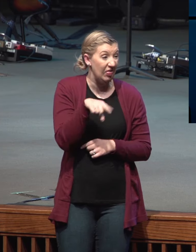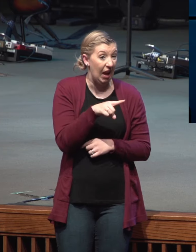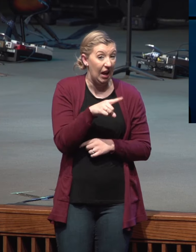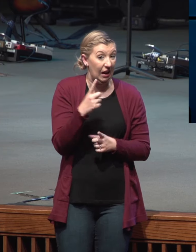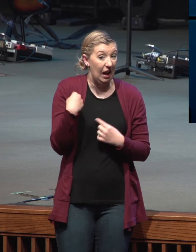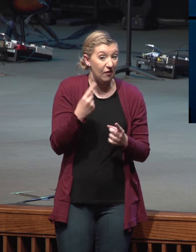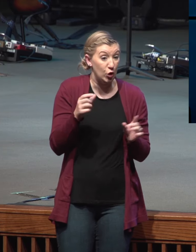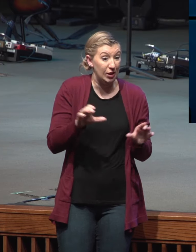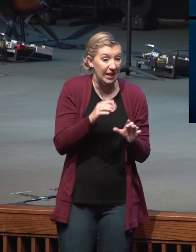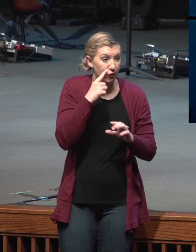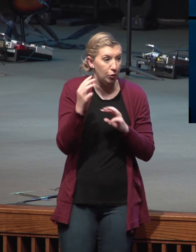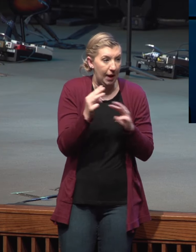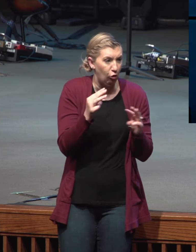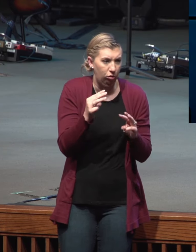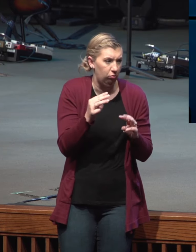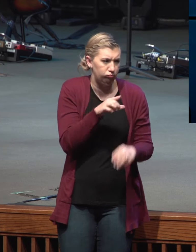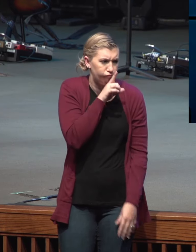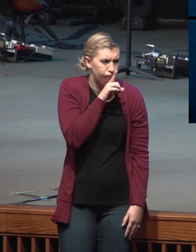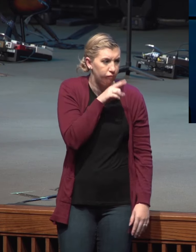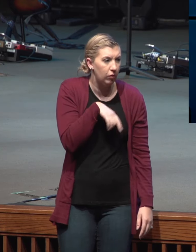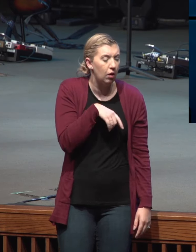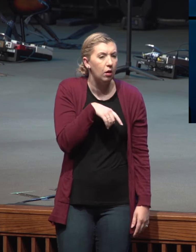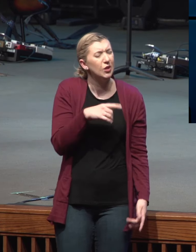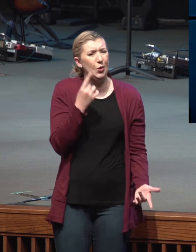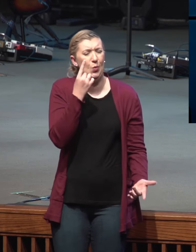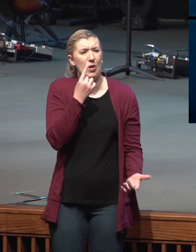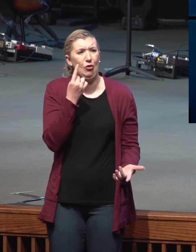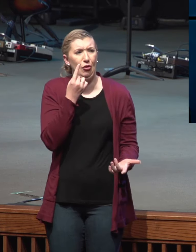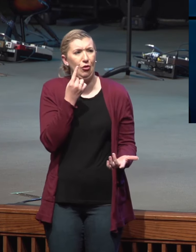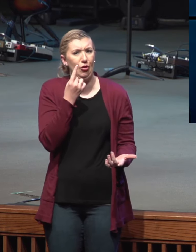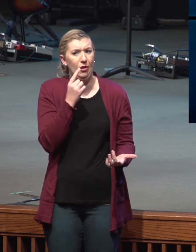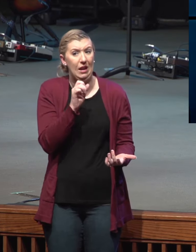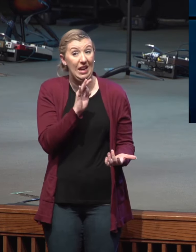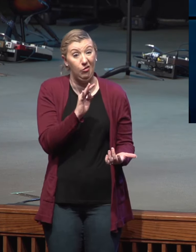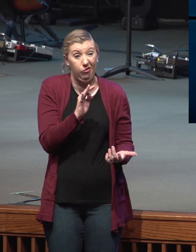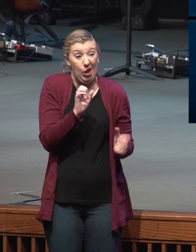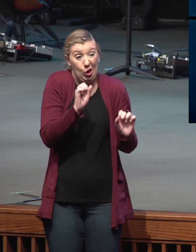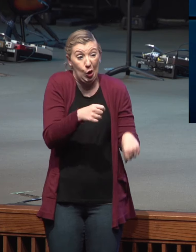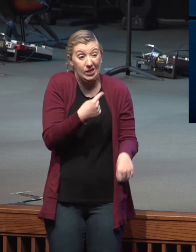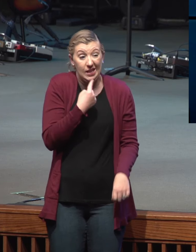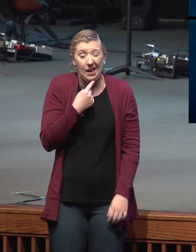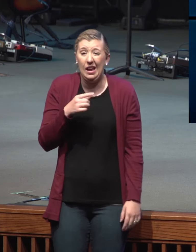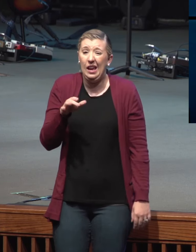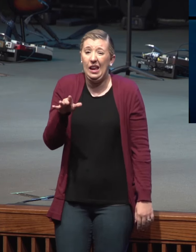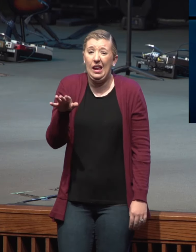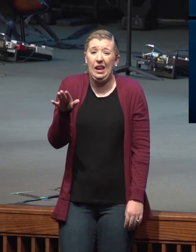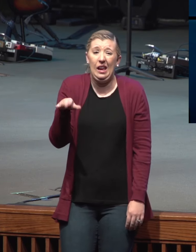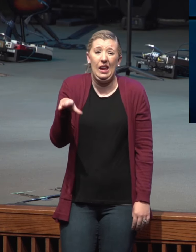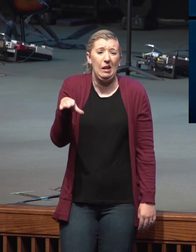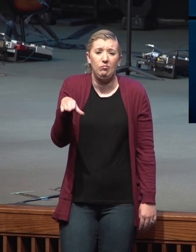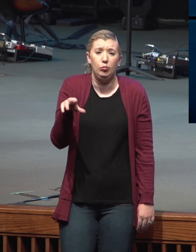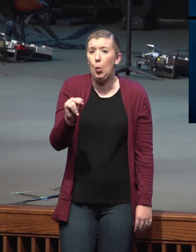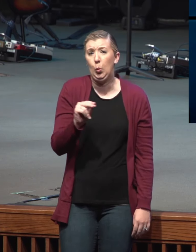in battle. And you wonder if they could have just said,